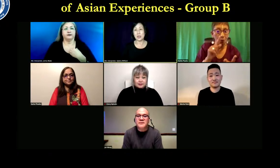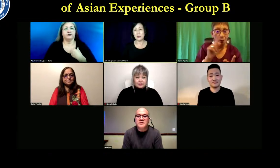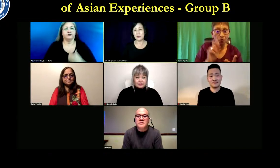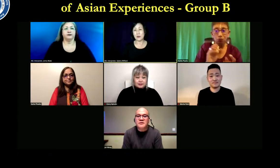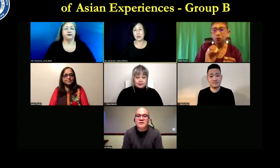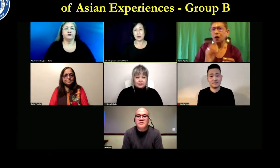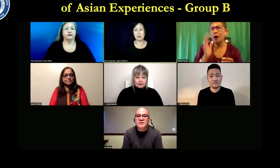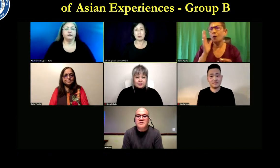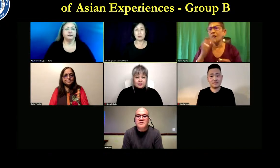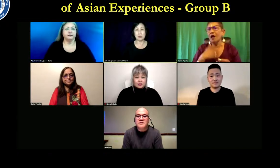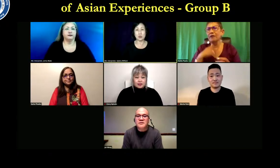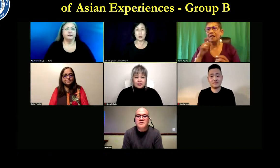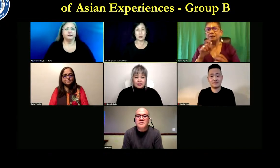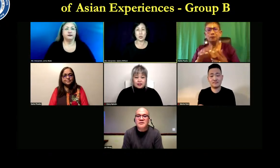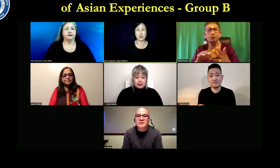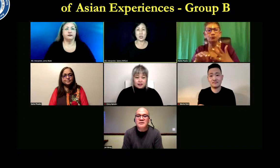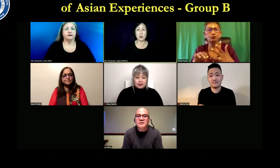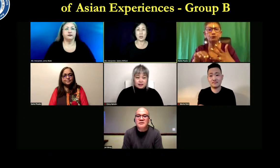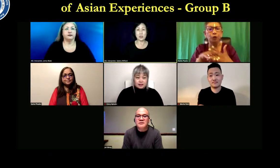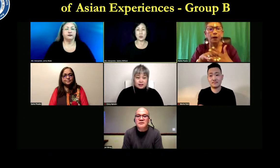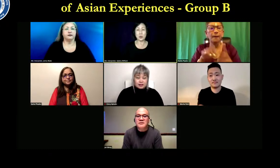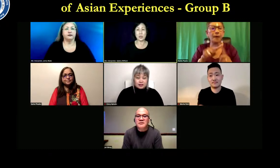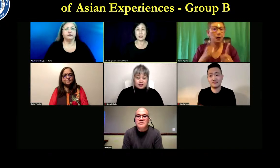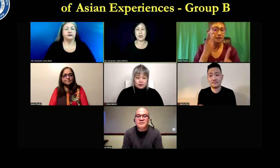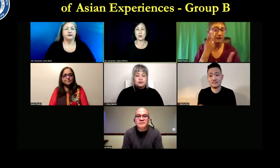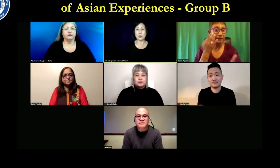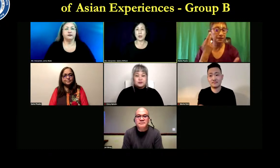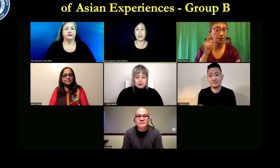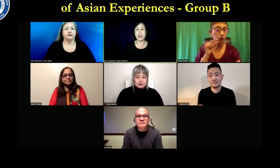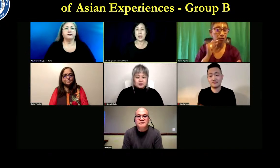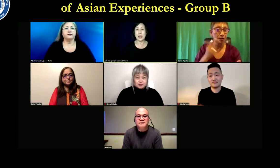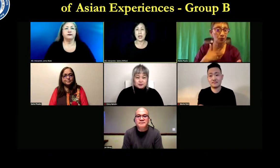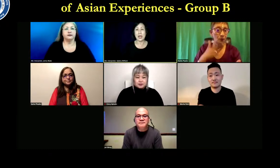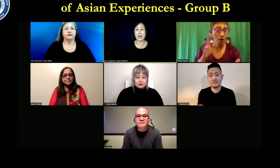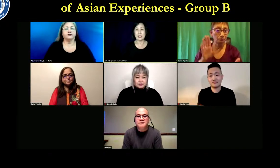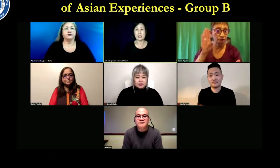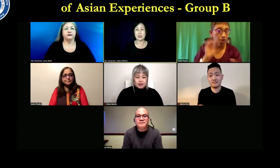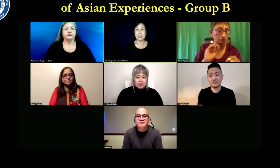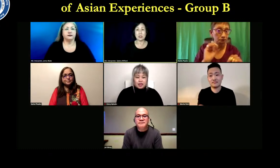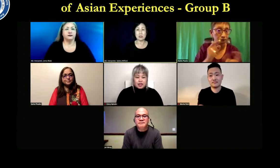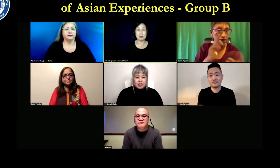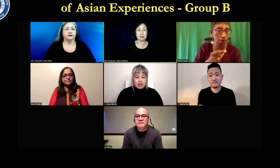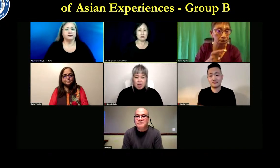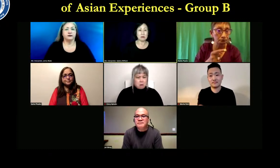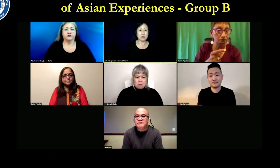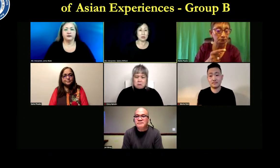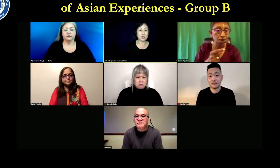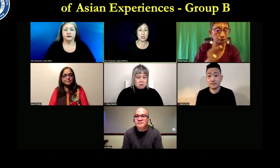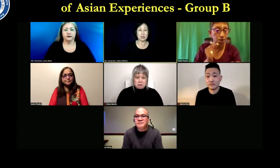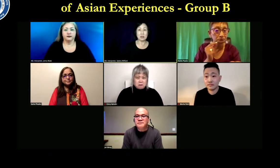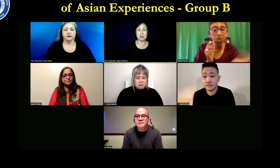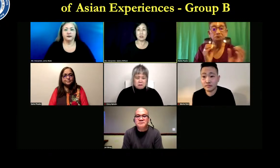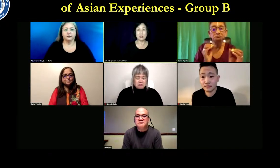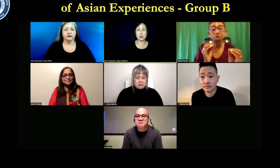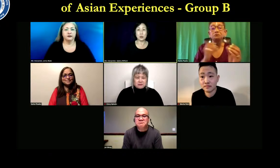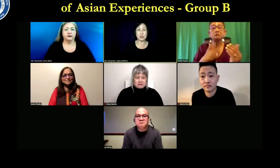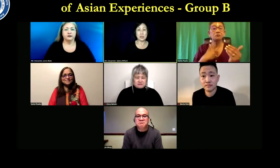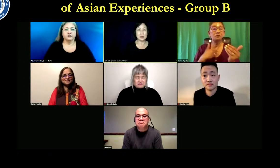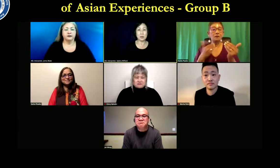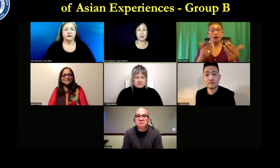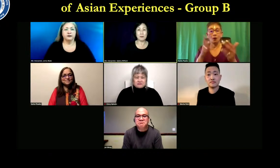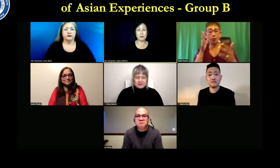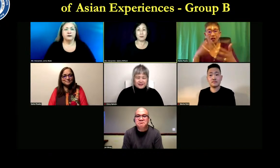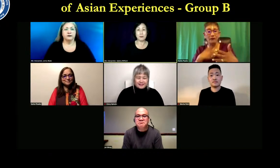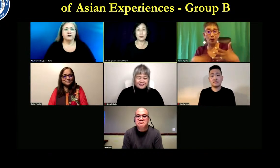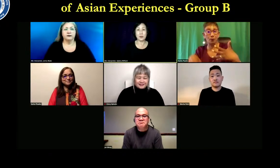So if there's no other question, I would like to go ahead and have a break and see. Jenny, were you going